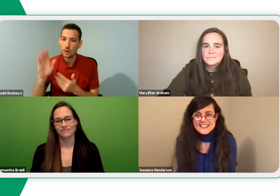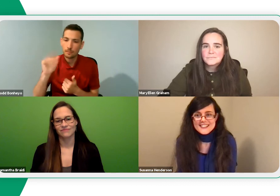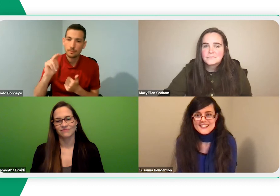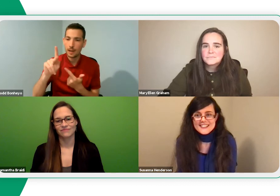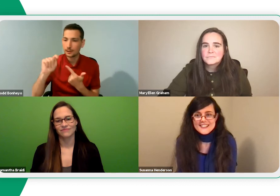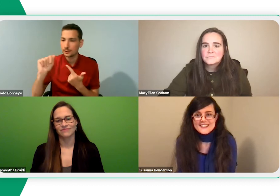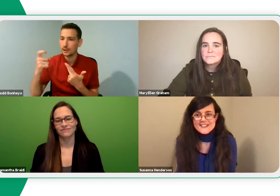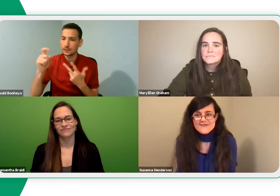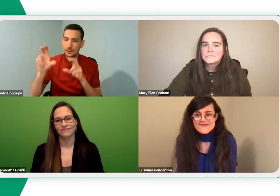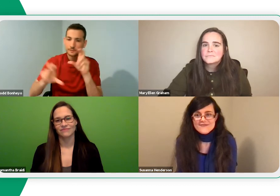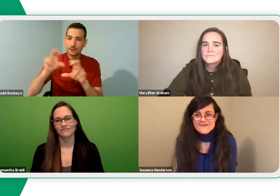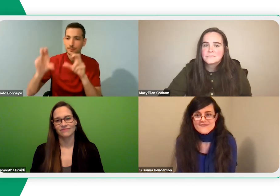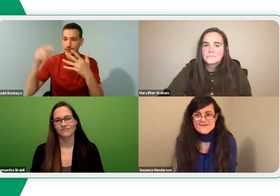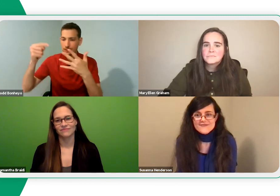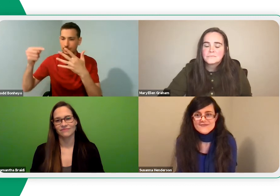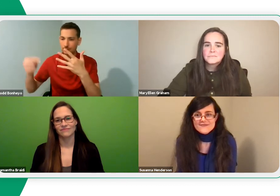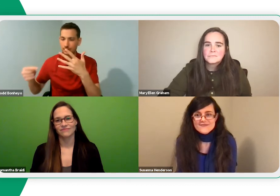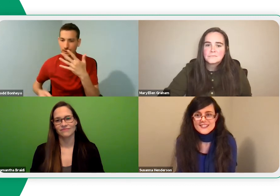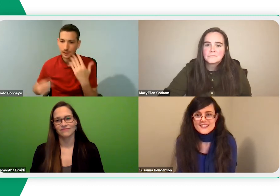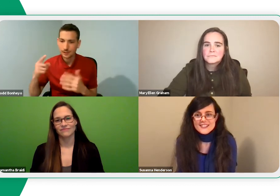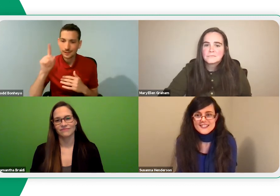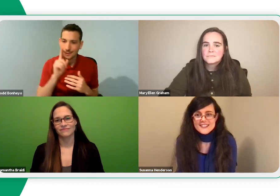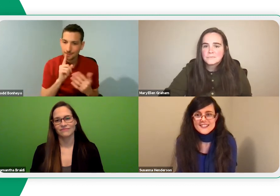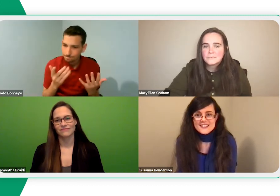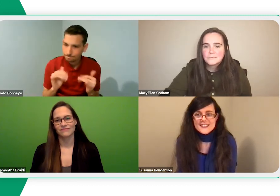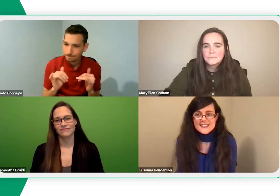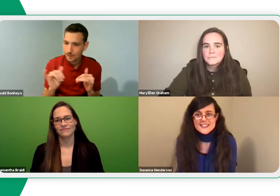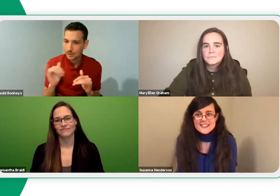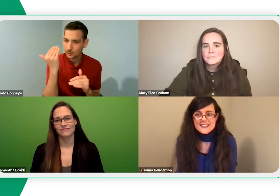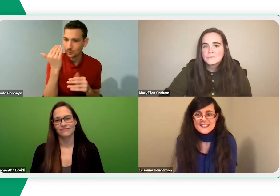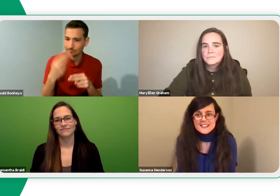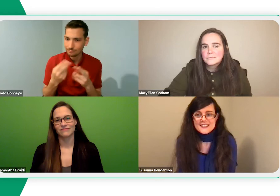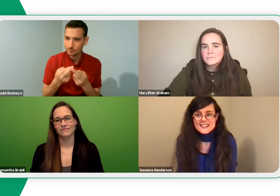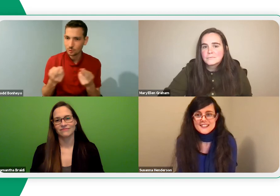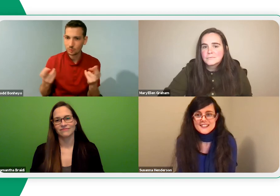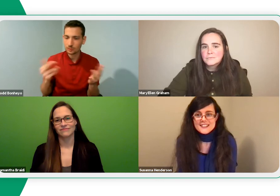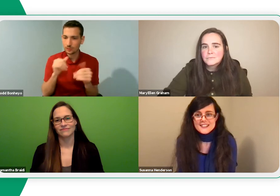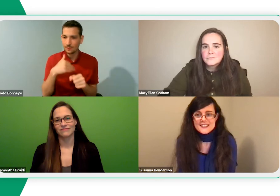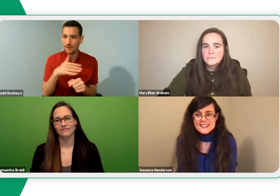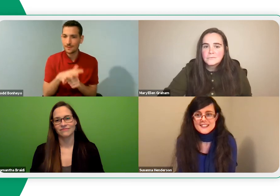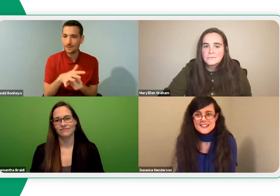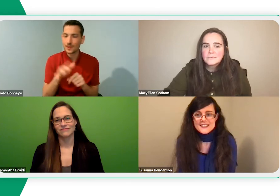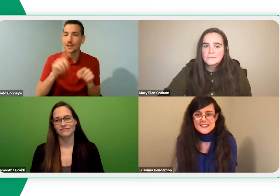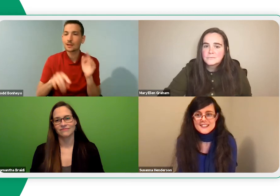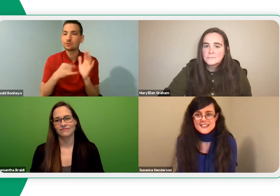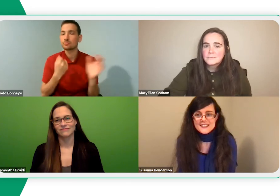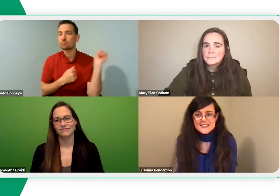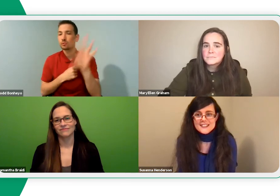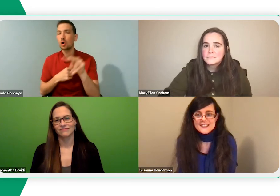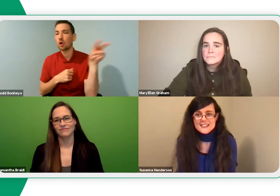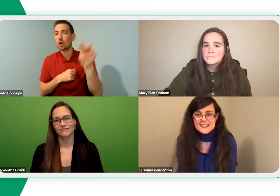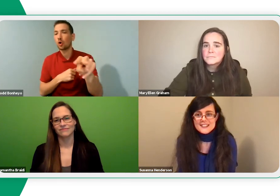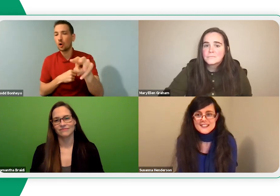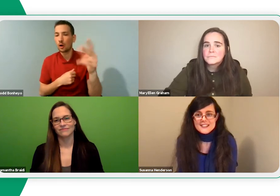much access and so many things with credit cards, banks, and taxes and investment. But as deaf students, we don't have that much. We don't have all